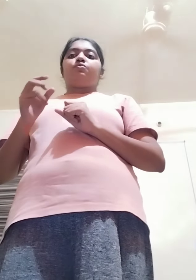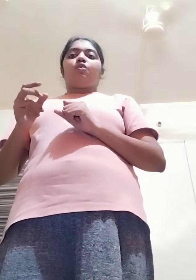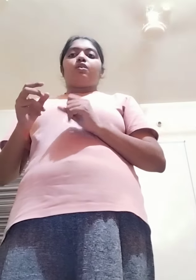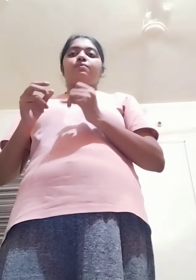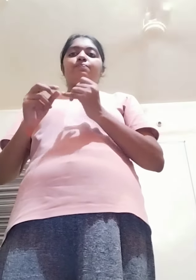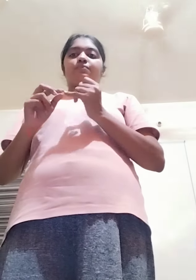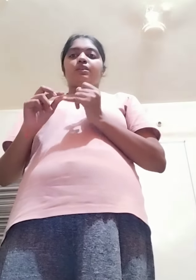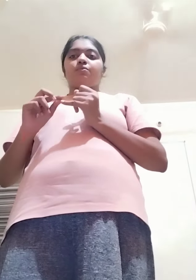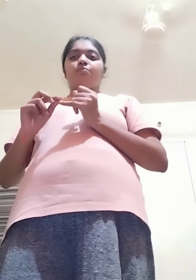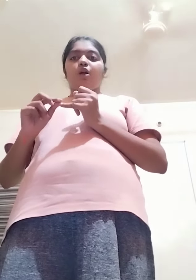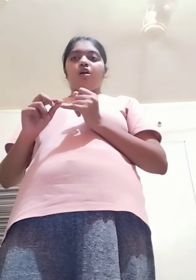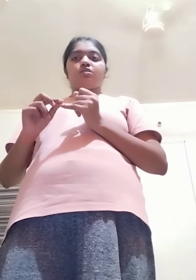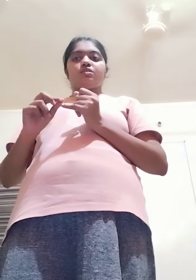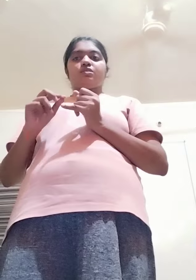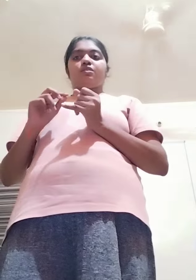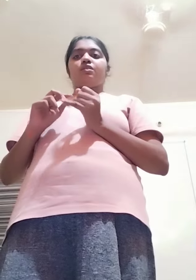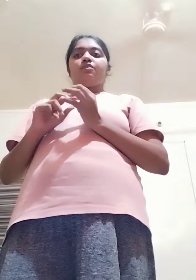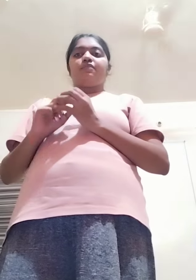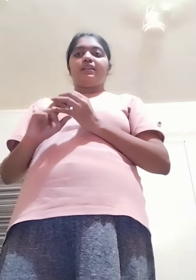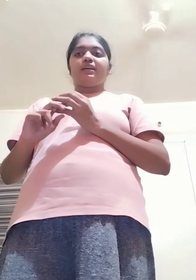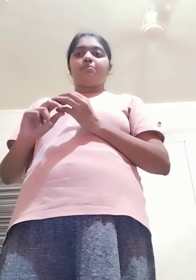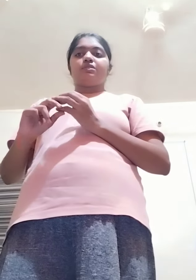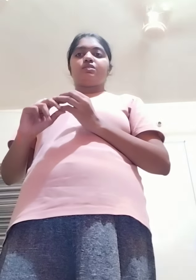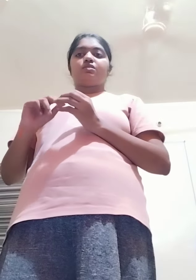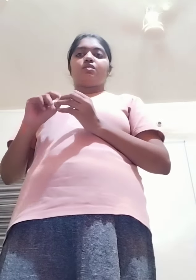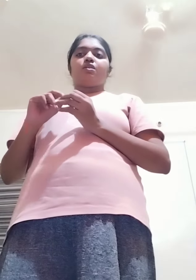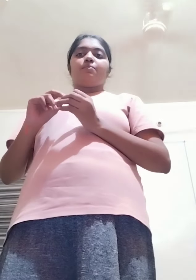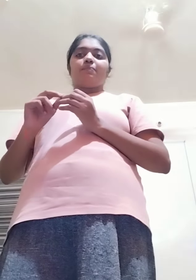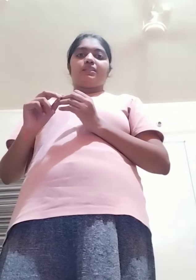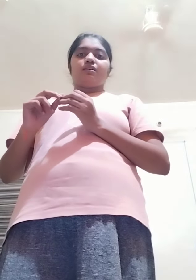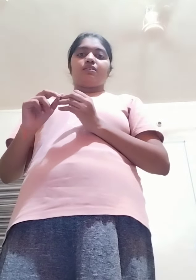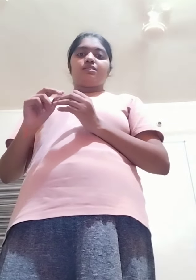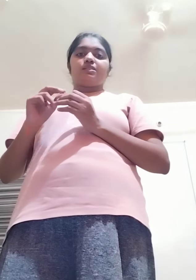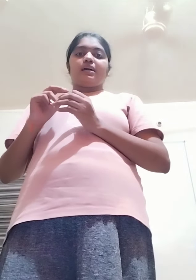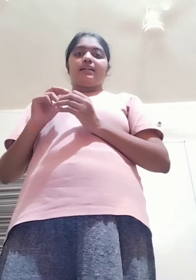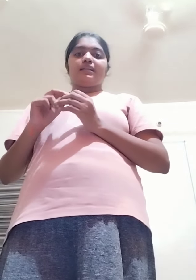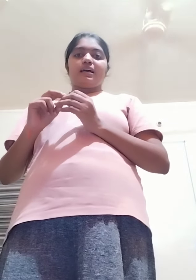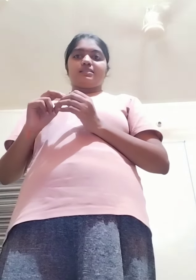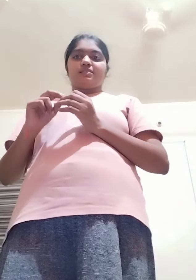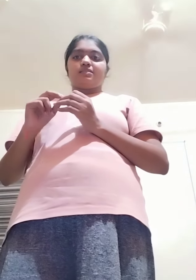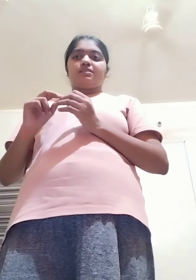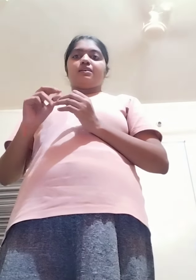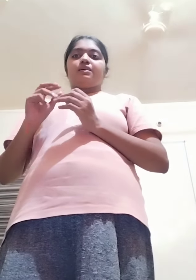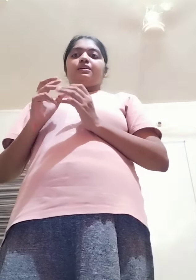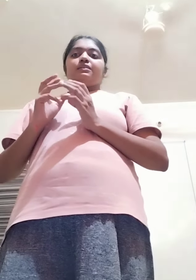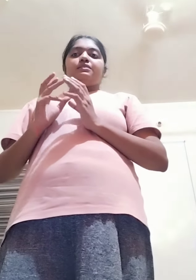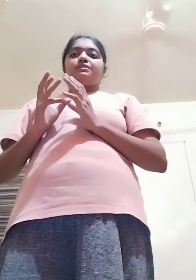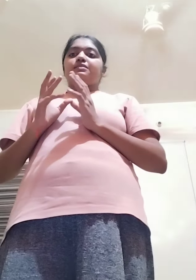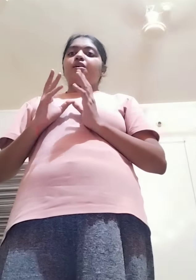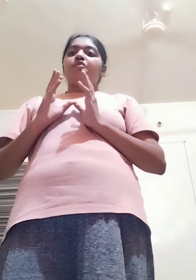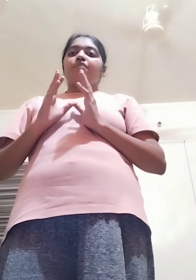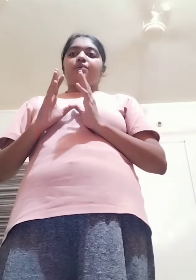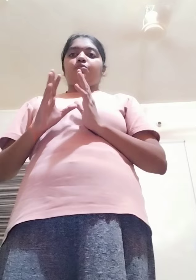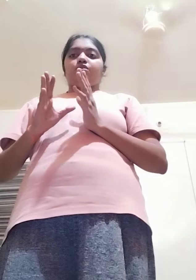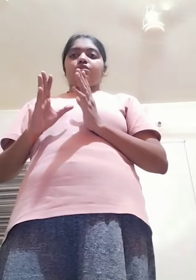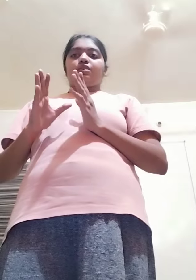for blocks, variables, methods and classes. This is the very important